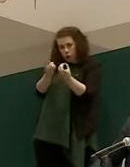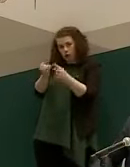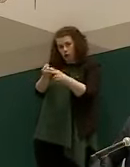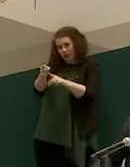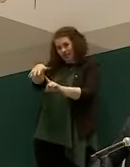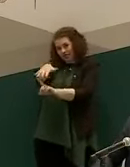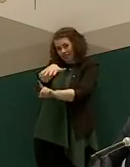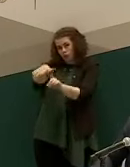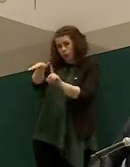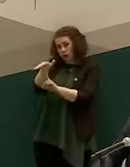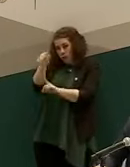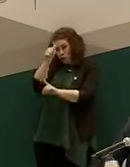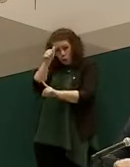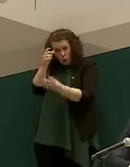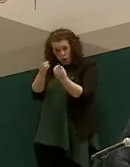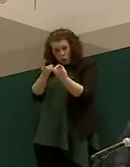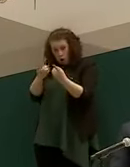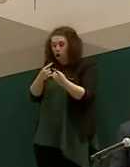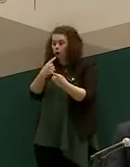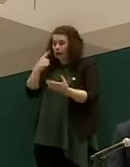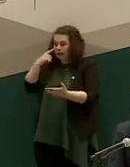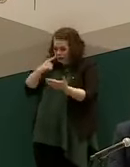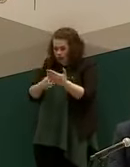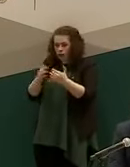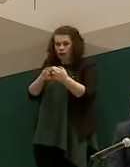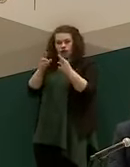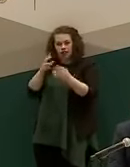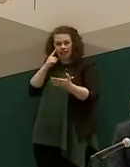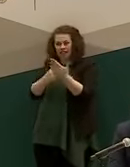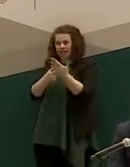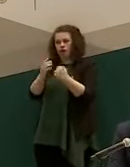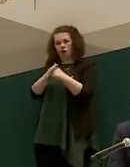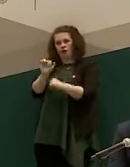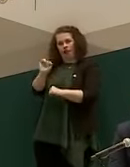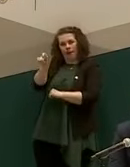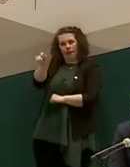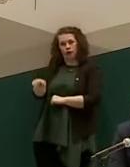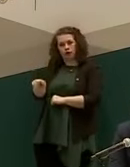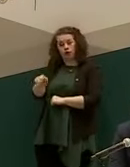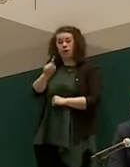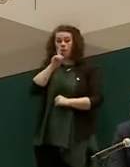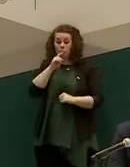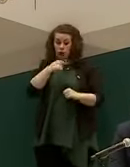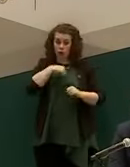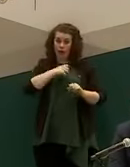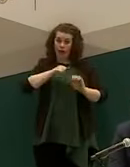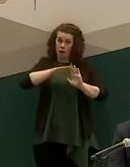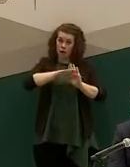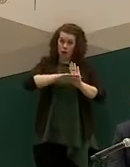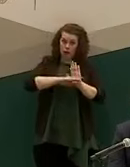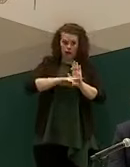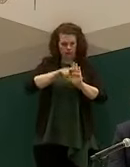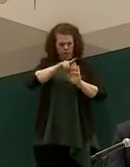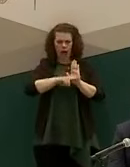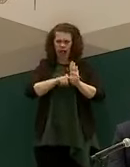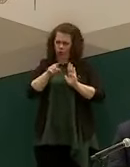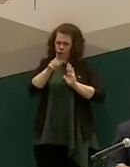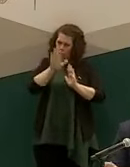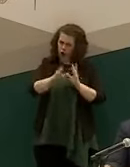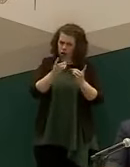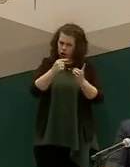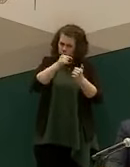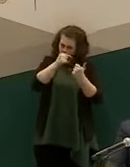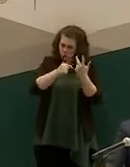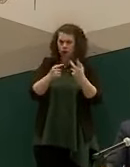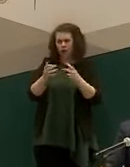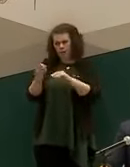medical end-of-life care if it's appropriate. But for the record, there's no policy, there's no prohibition on the transfer, and there never has